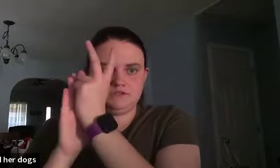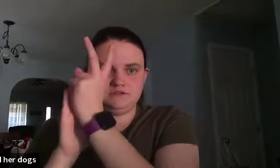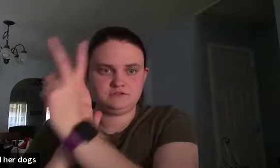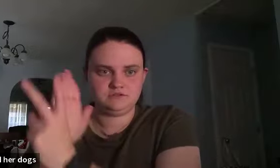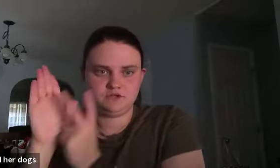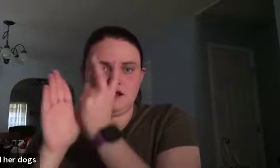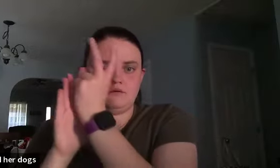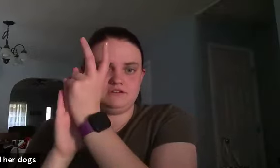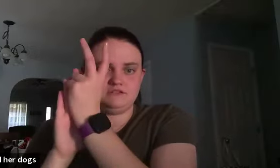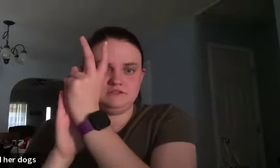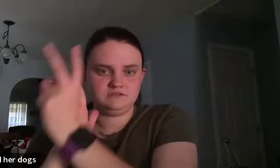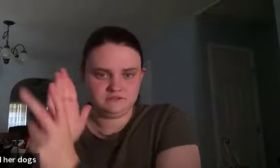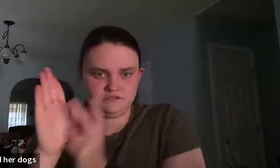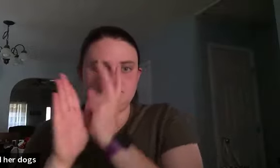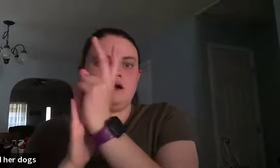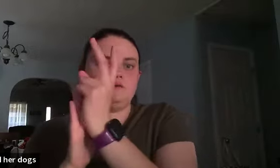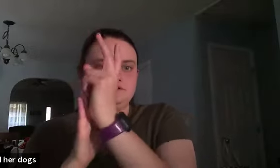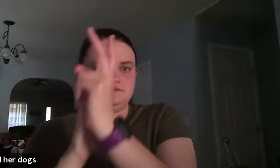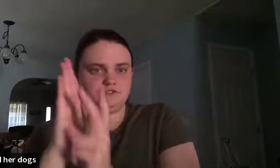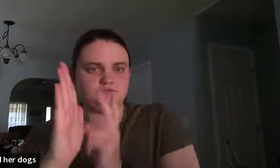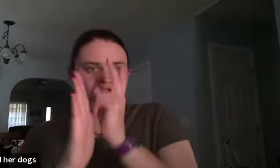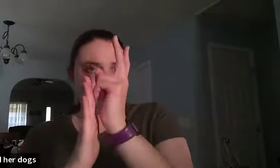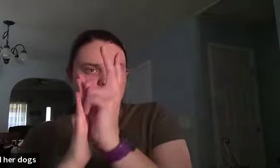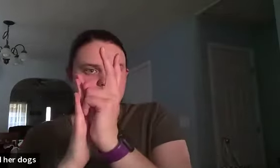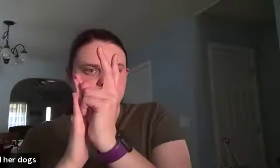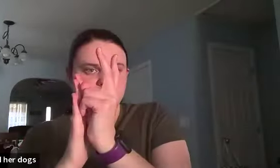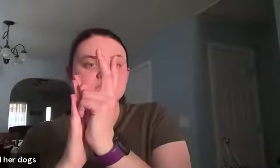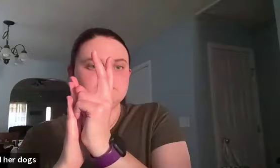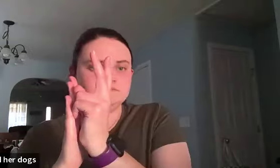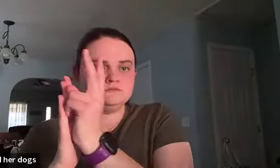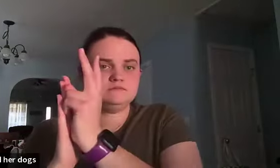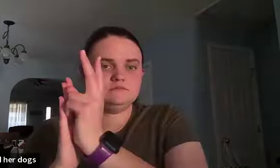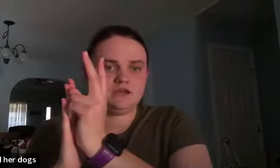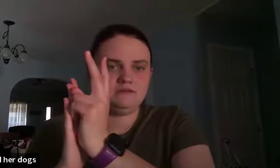2 hours, 2 hours, 2 hours, so 2 hours. Okay.